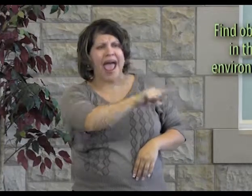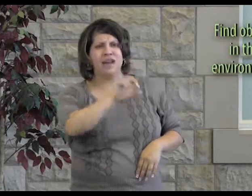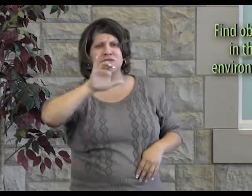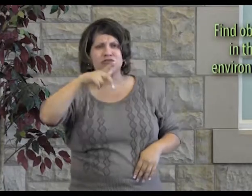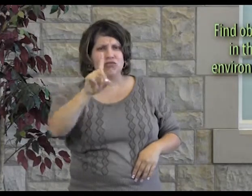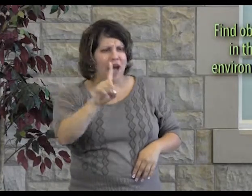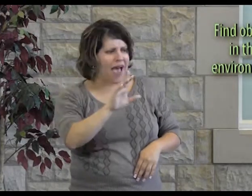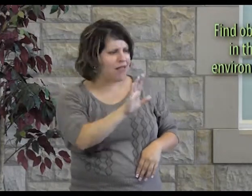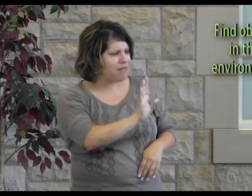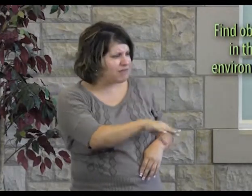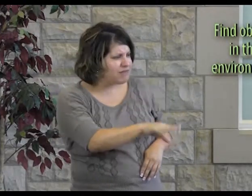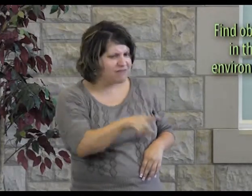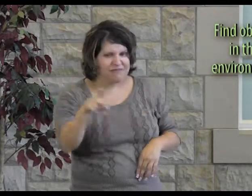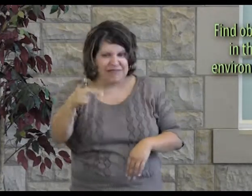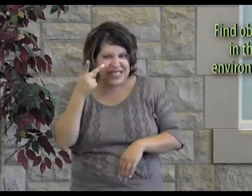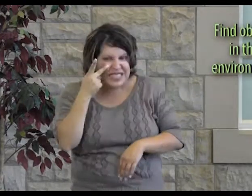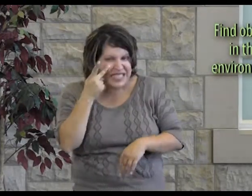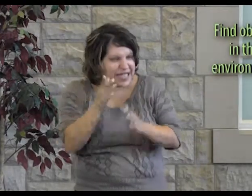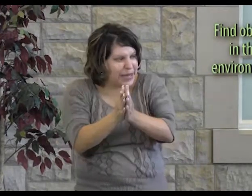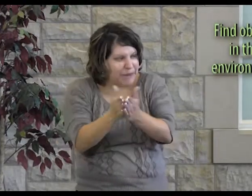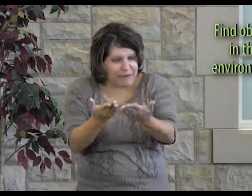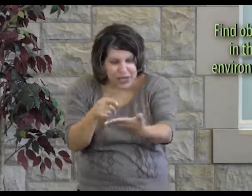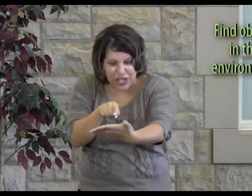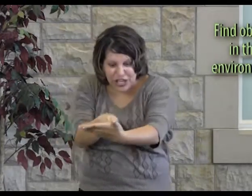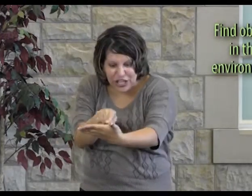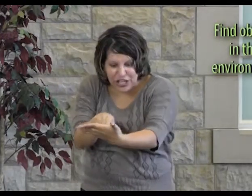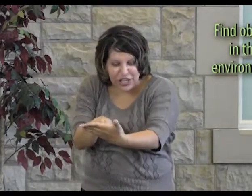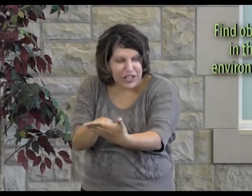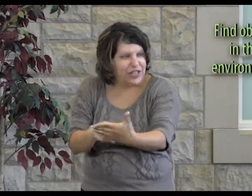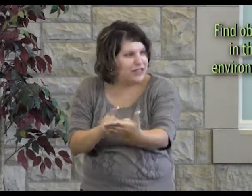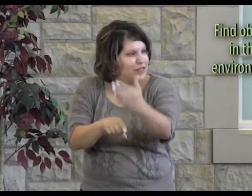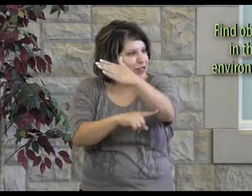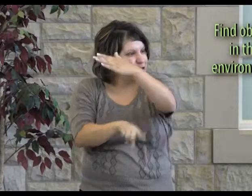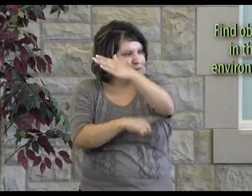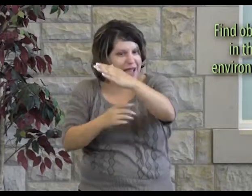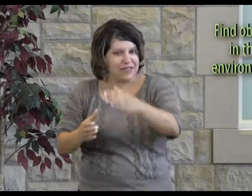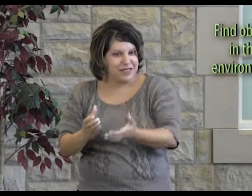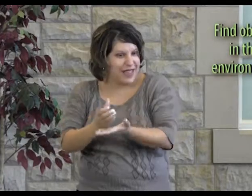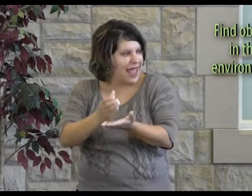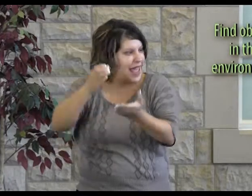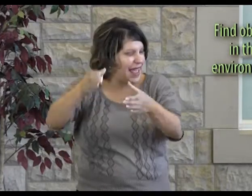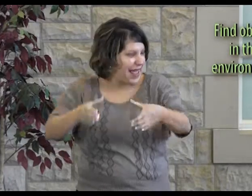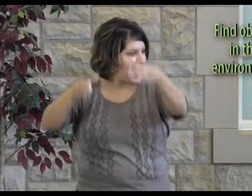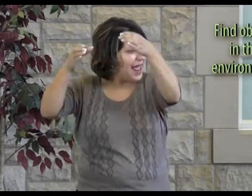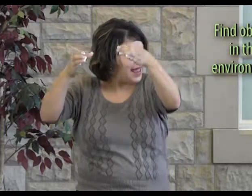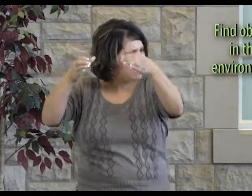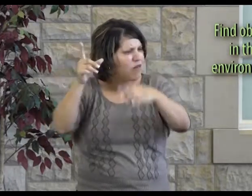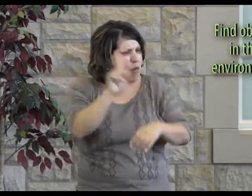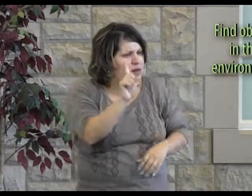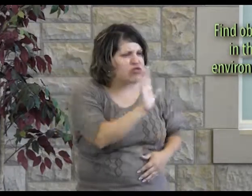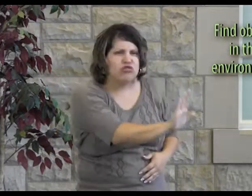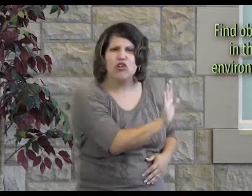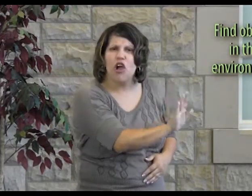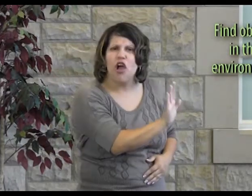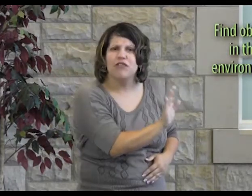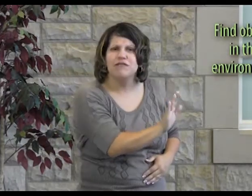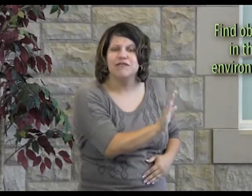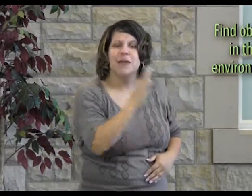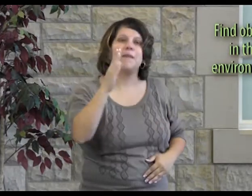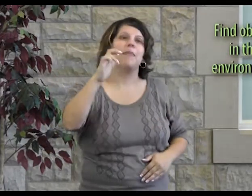point in time, you can turn to the child and ask them, take a look at this, take a look at the trash can, and ask them,